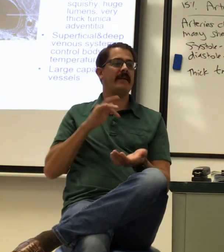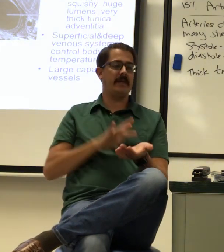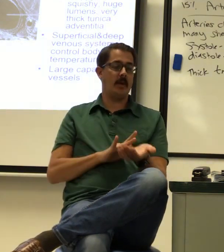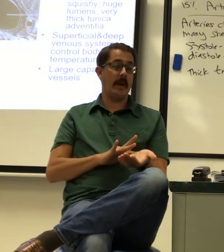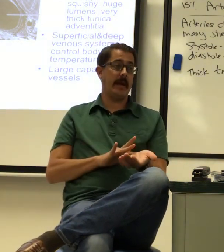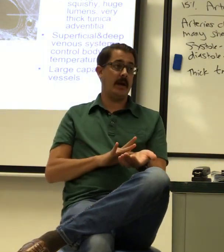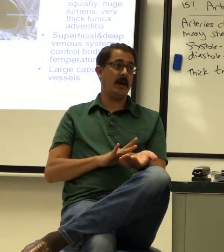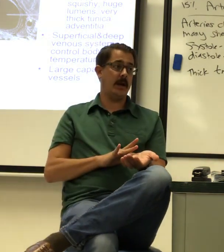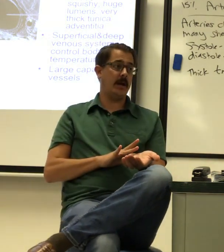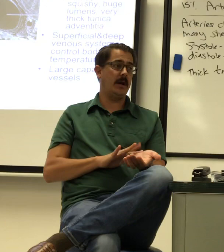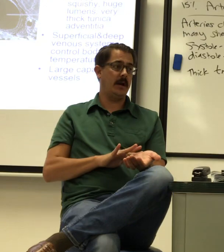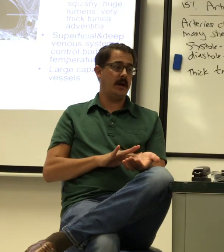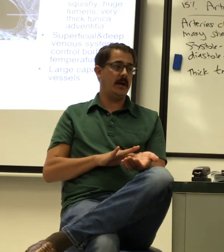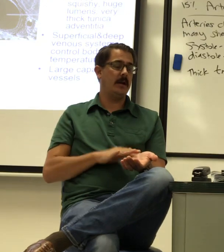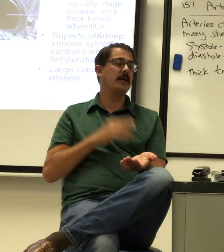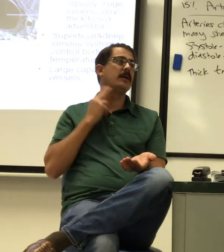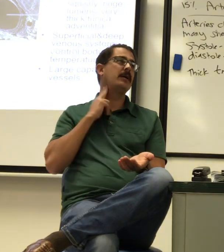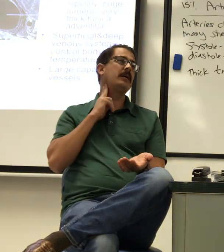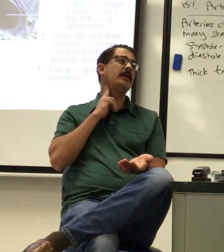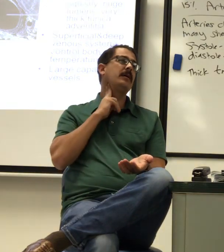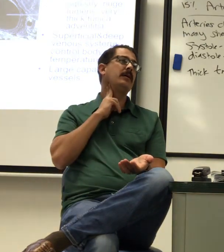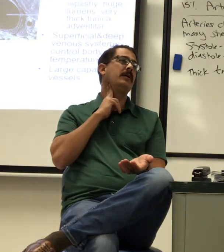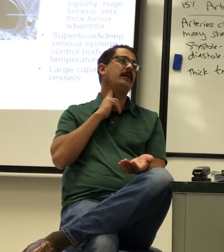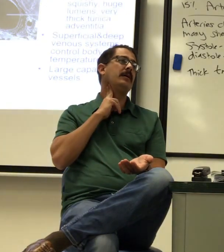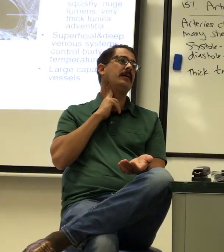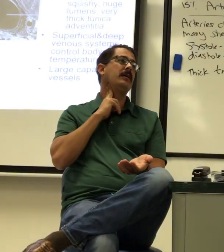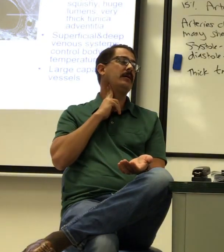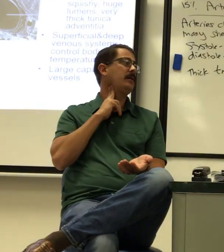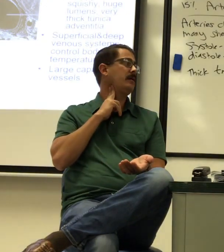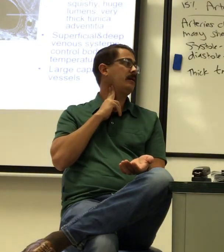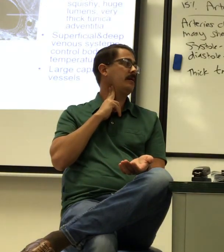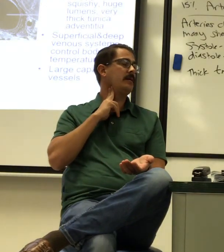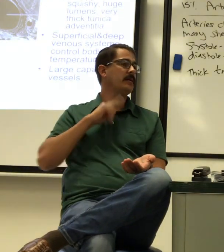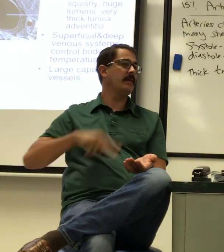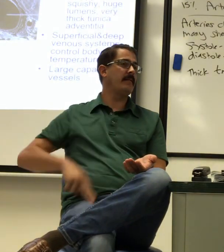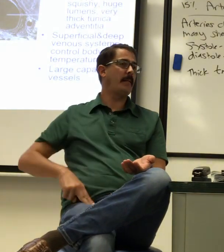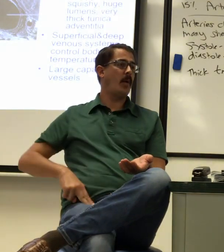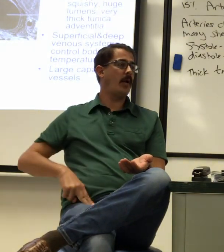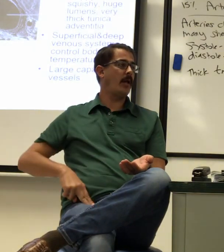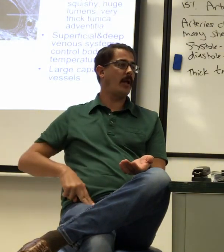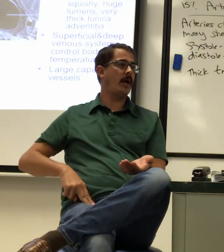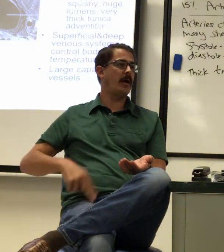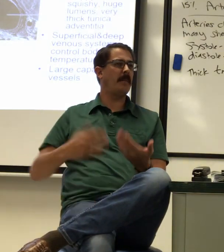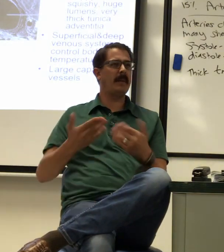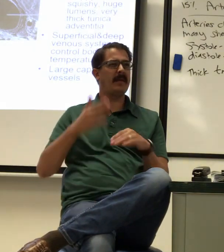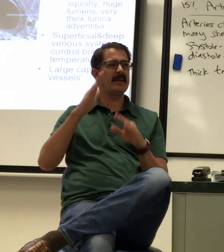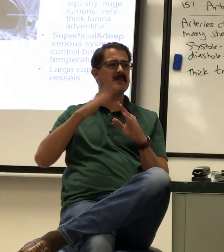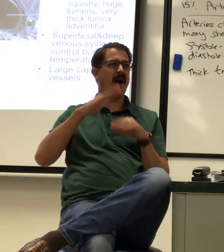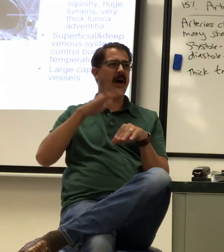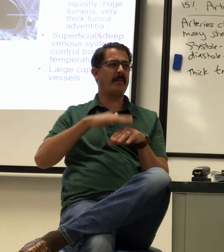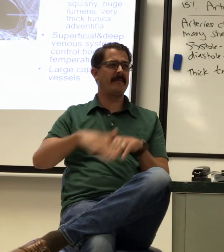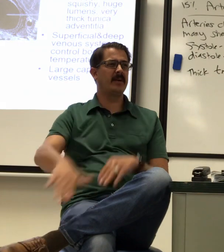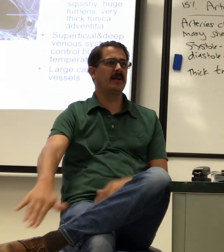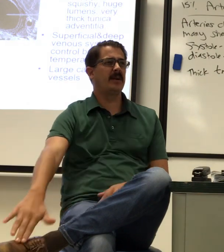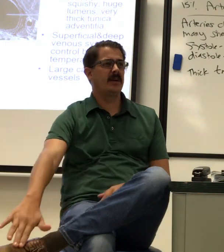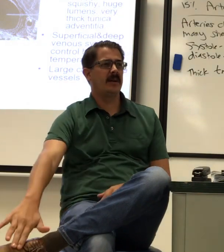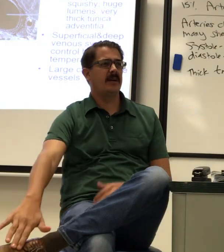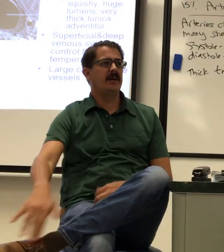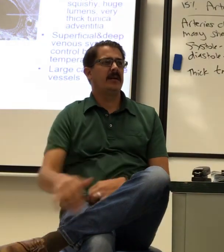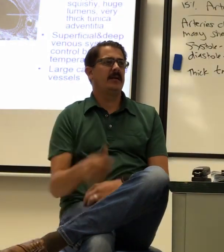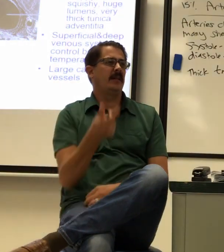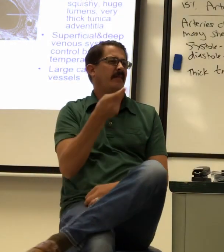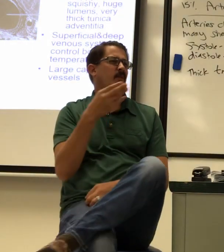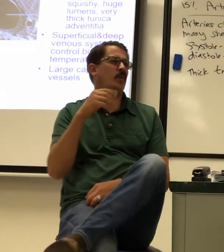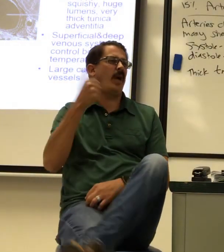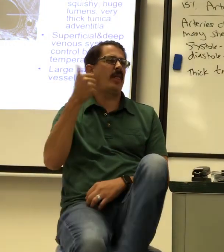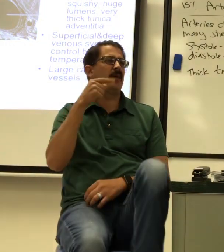your wrist, your radial artery, your carotid, your femoral, maybe the top of your foot. It's called the dorsalis pedis artery. There's a few